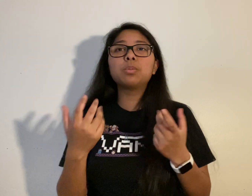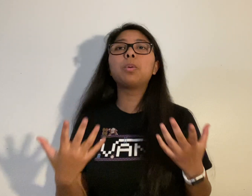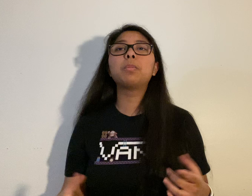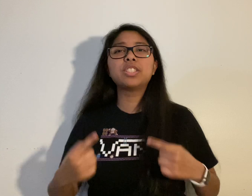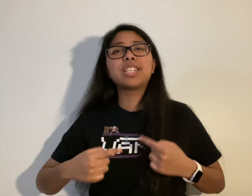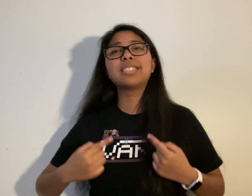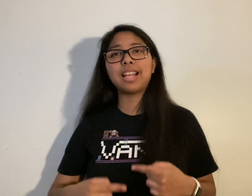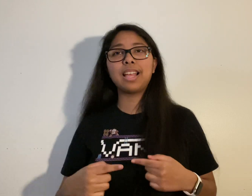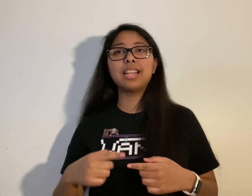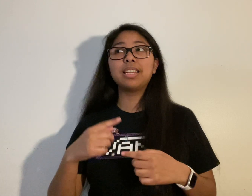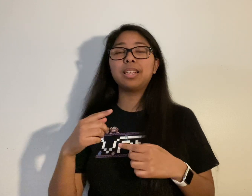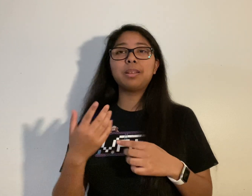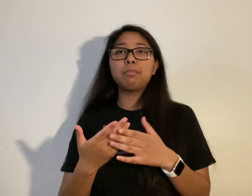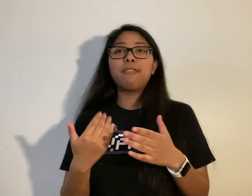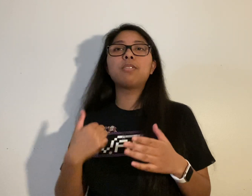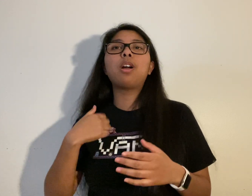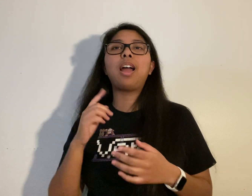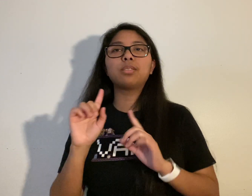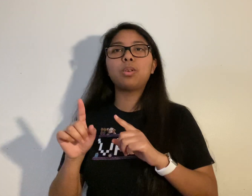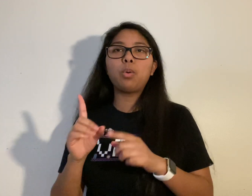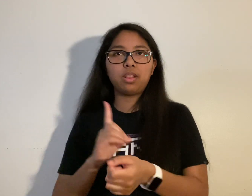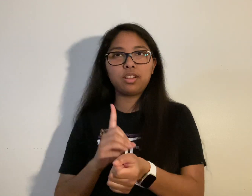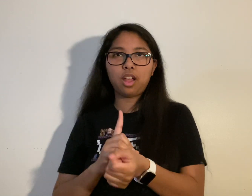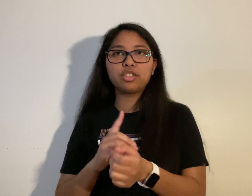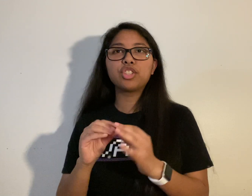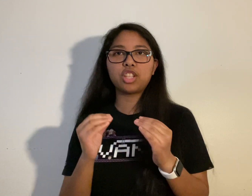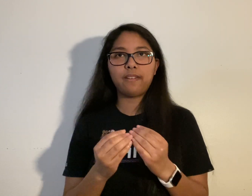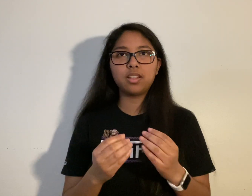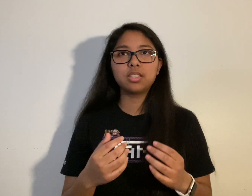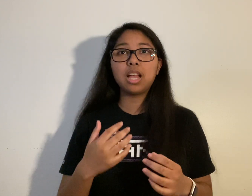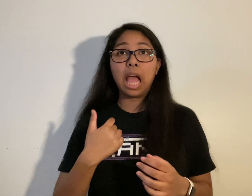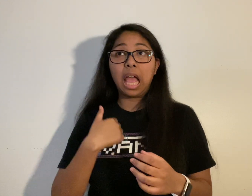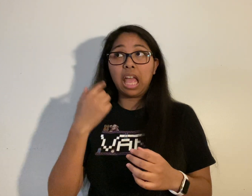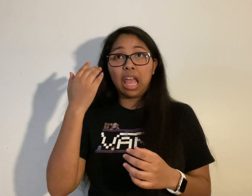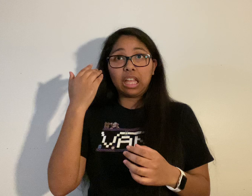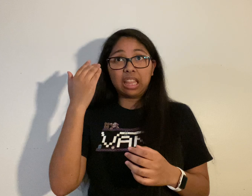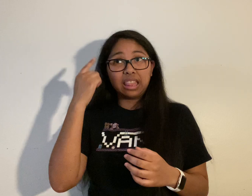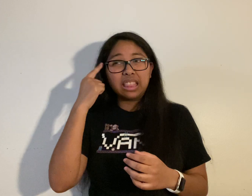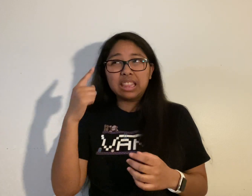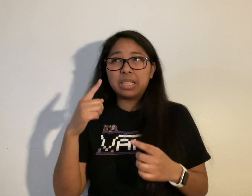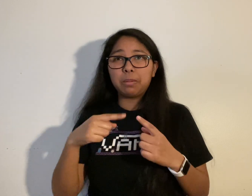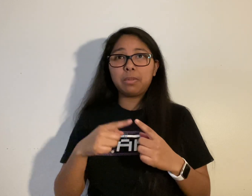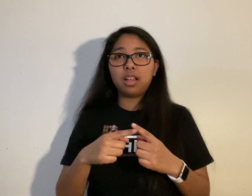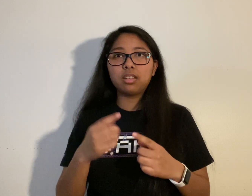office. I have to worry about whether or not the doctor's office will provide me with an ASL